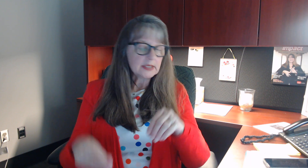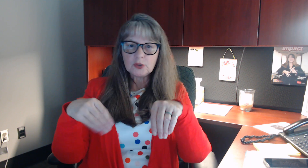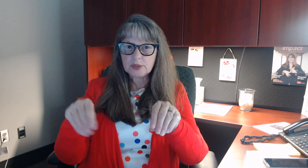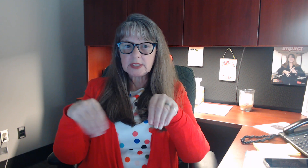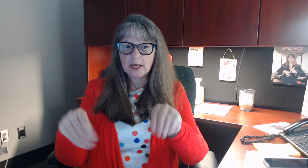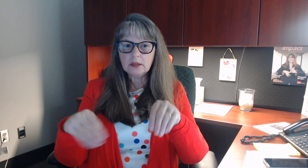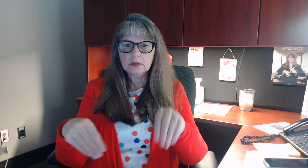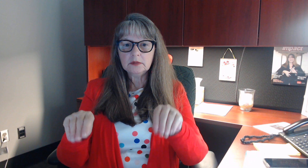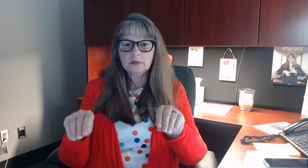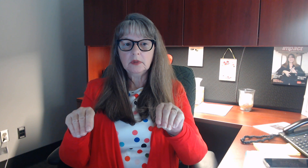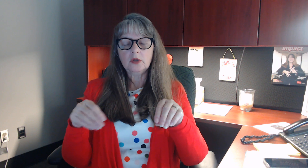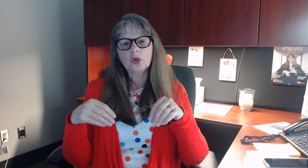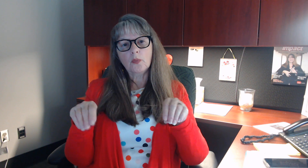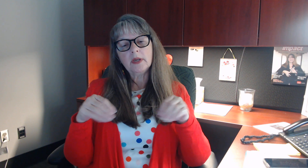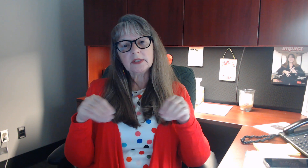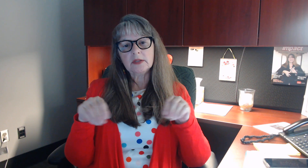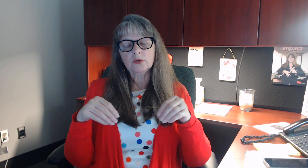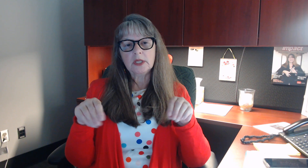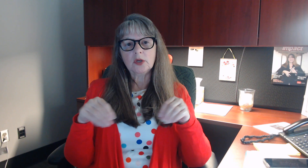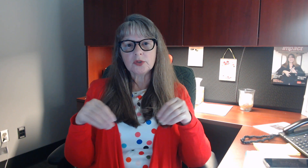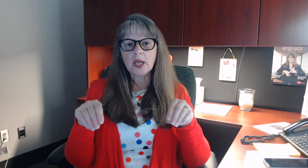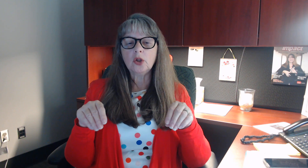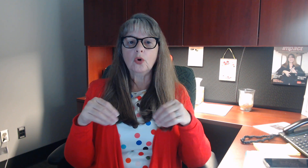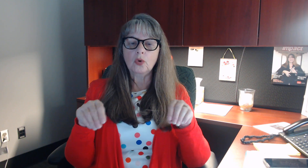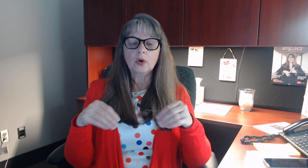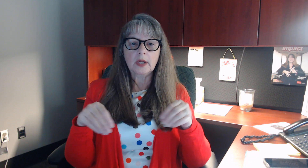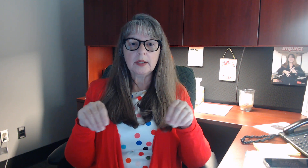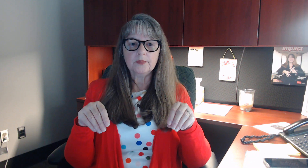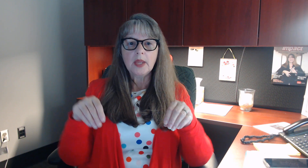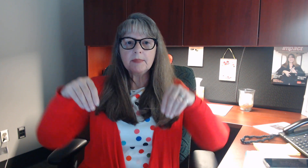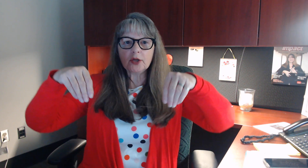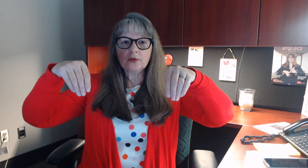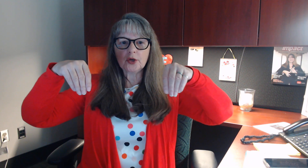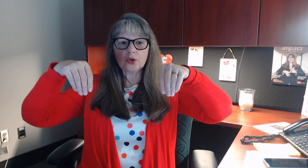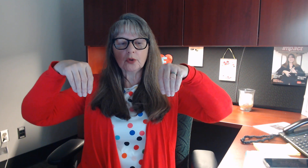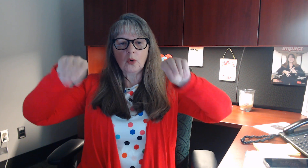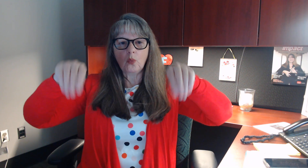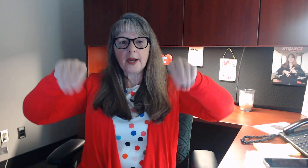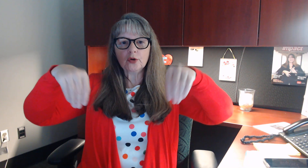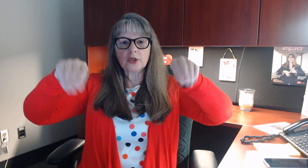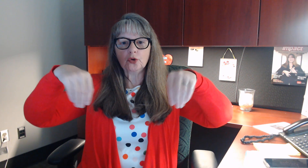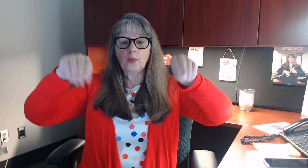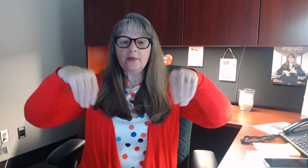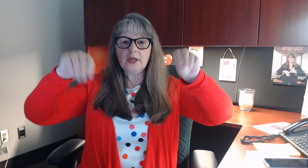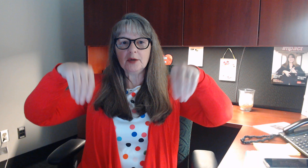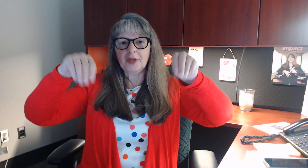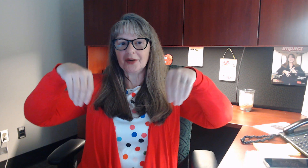To sell, to go in, it's on sale, or because you've got your wares and you're waving them like on the side